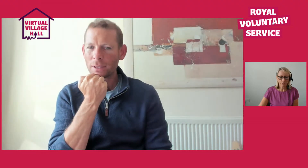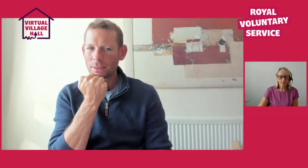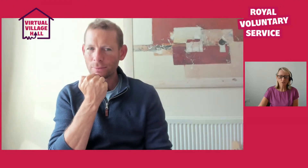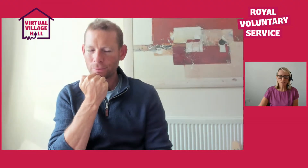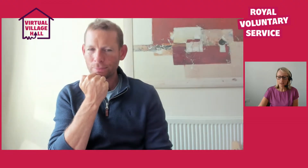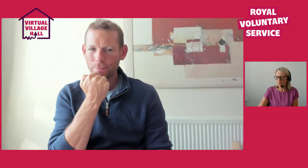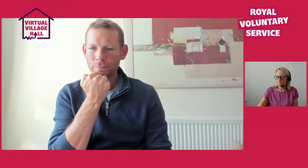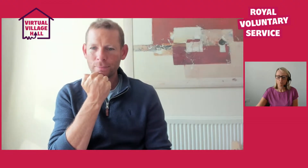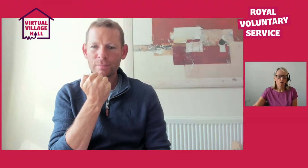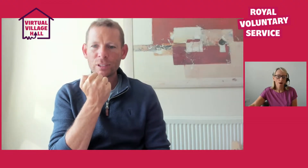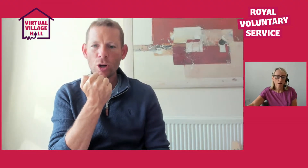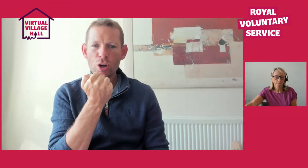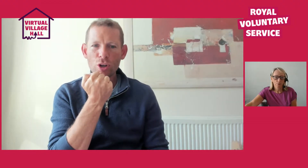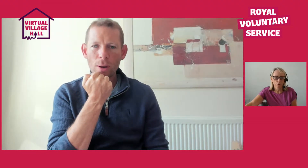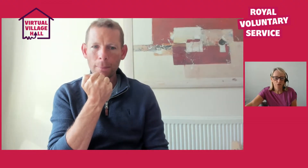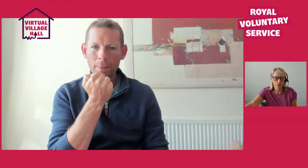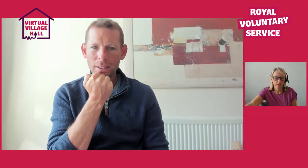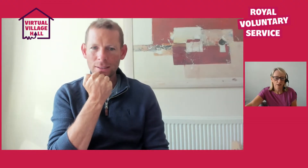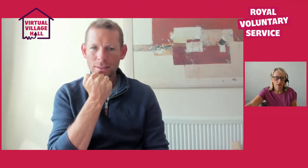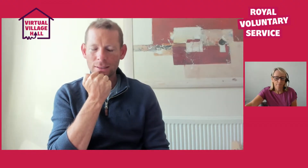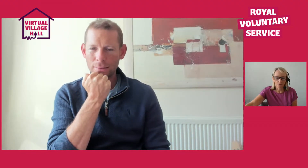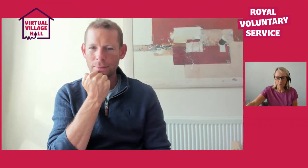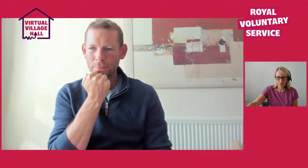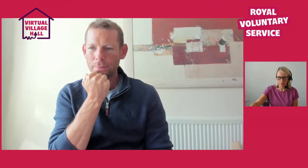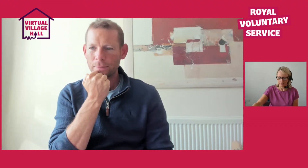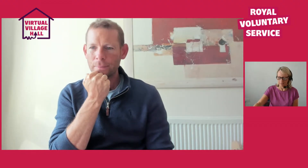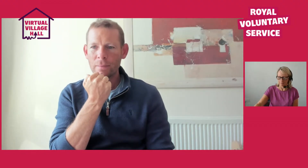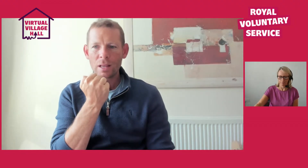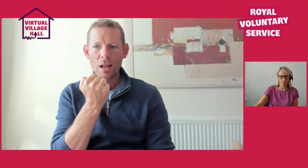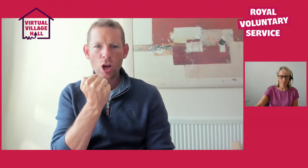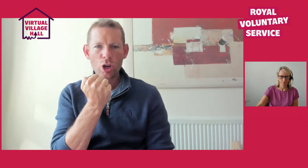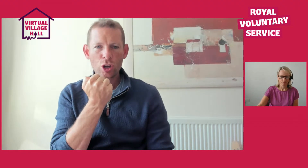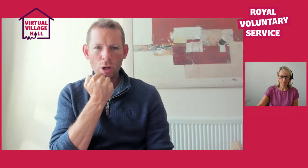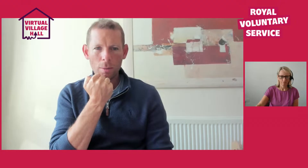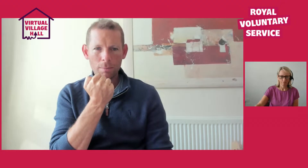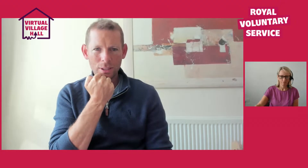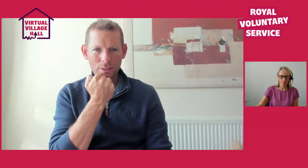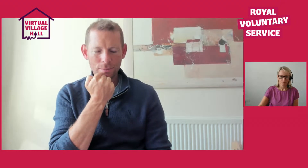along. So this is our sign for numbers, numbers,